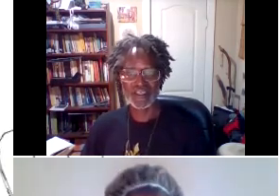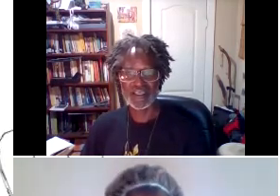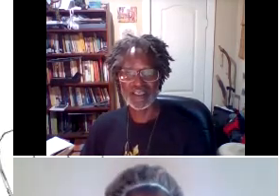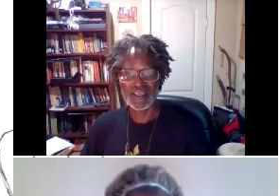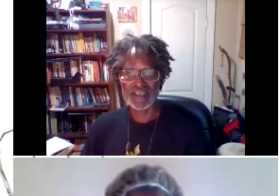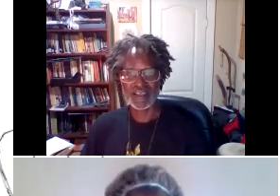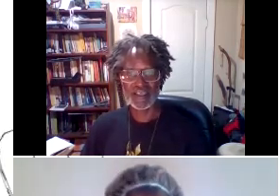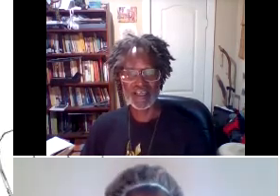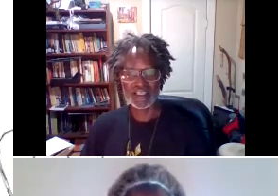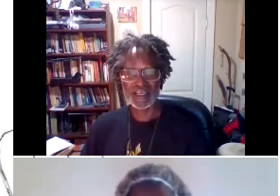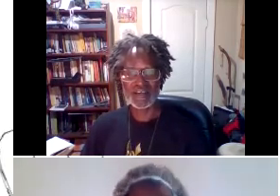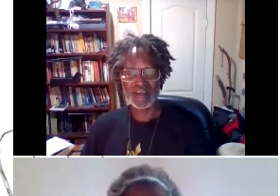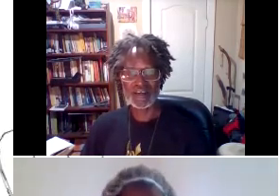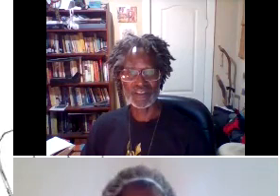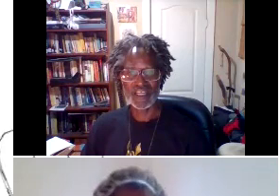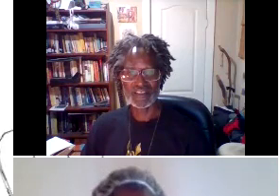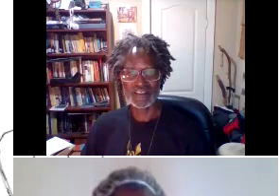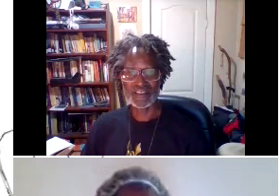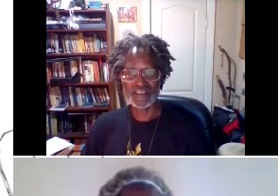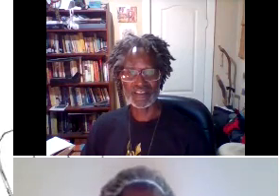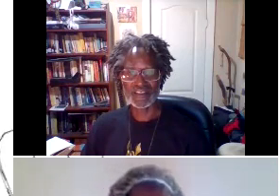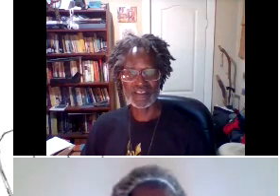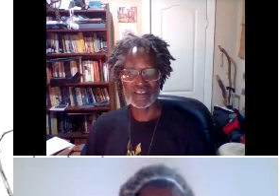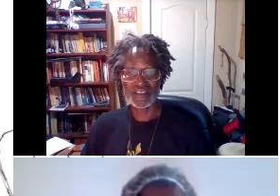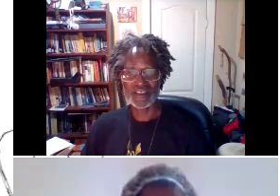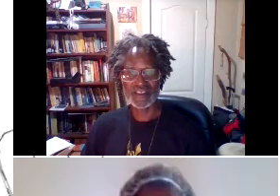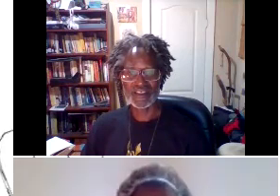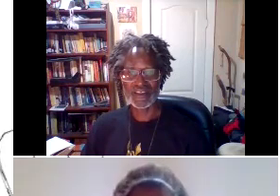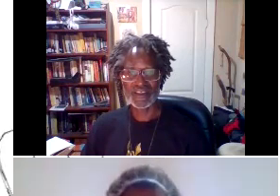Wow. Yeah, I Yeah. think That is.